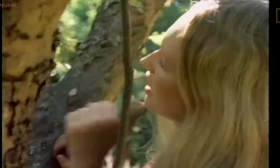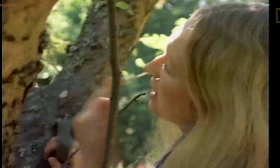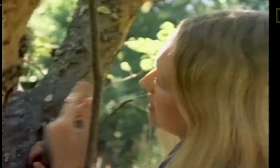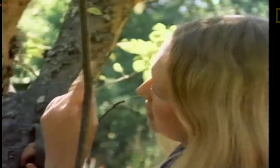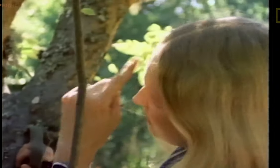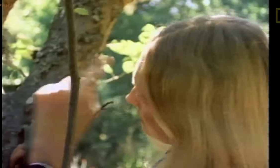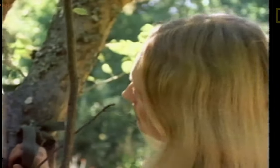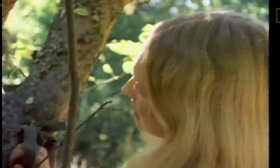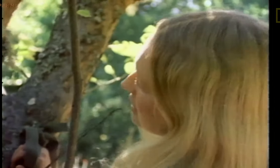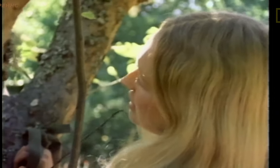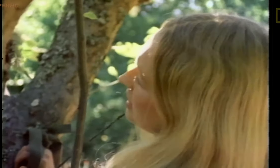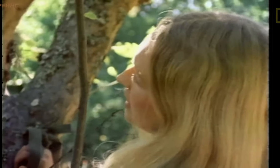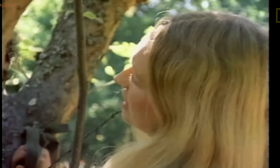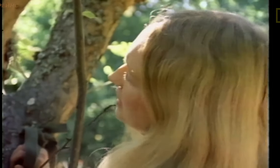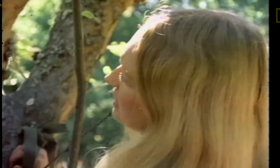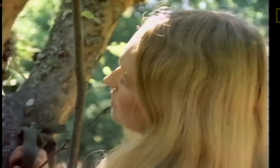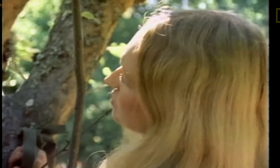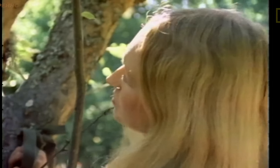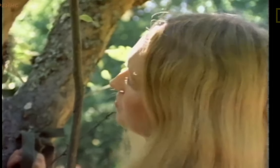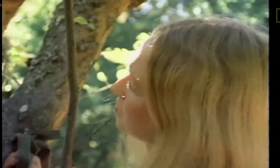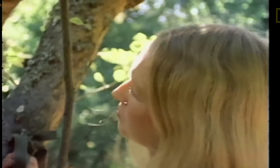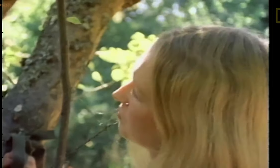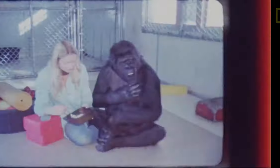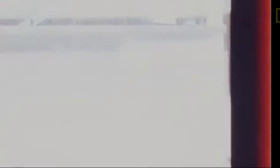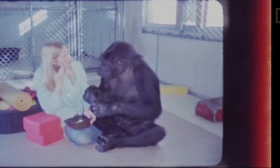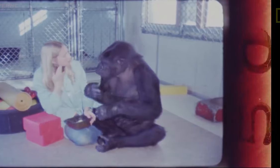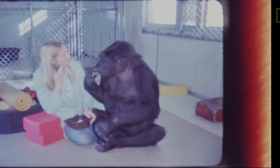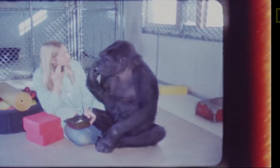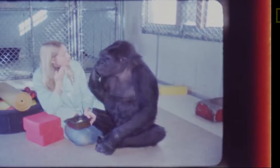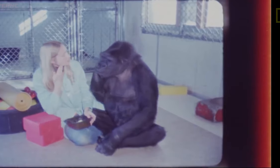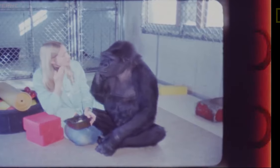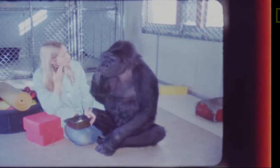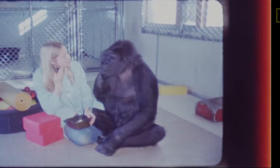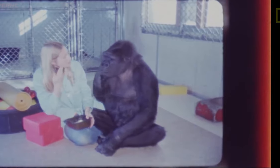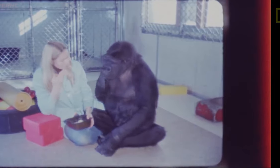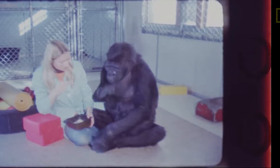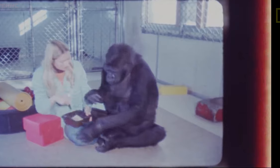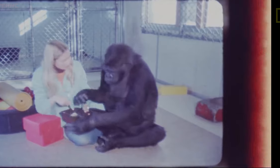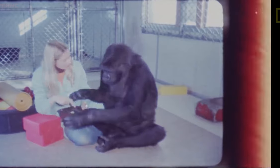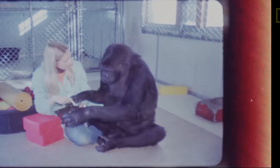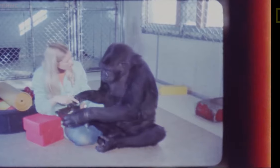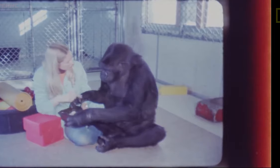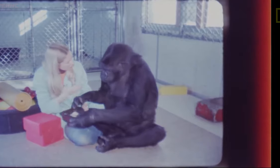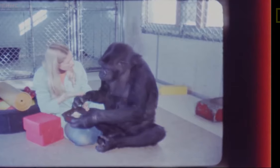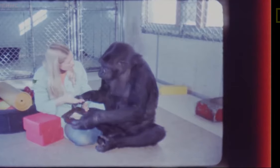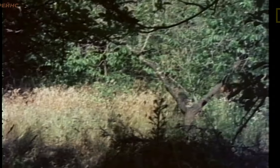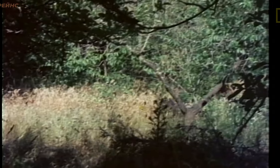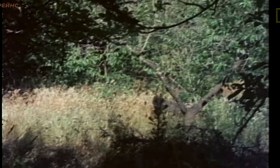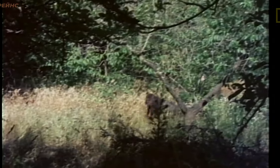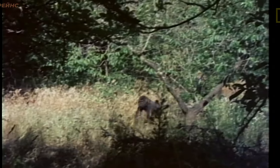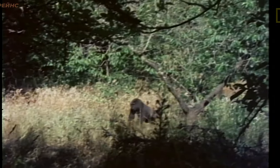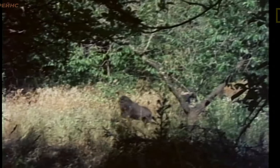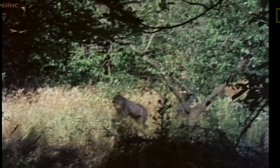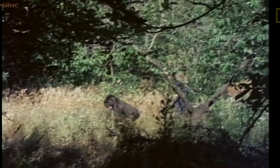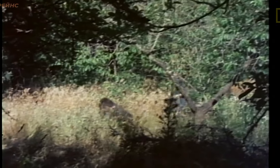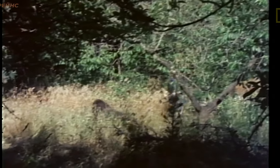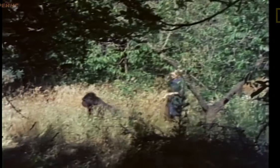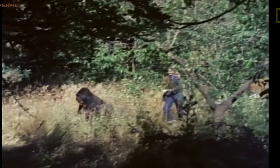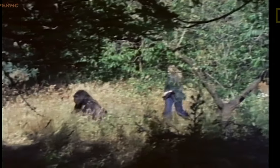of communication between humans and human-like primates. She started working at the San Francisco Zoo with a young female gorilla named